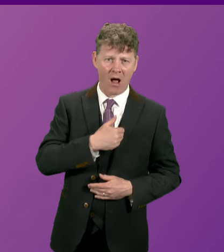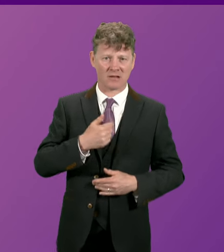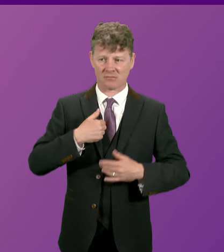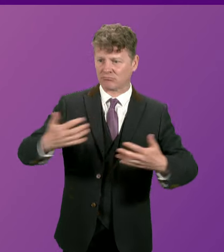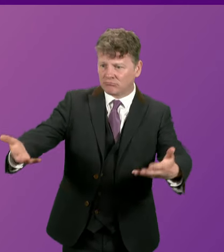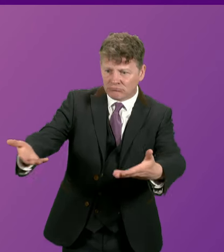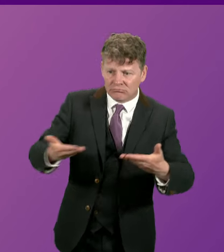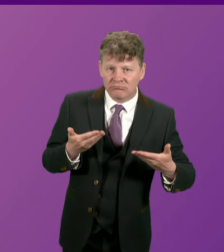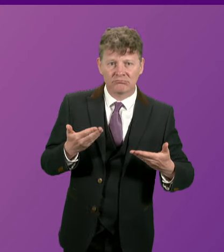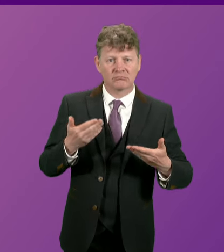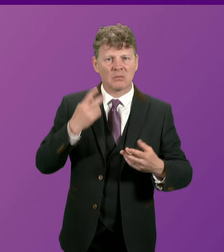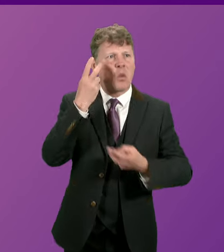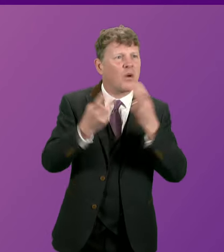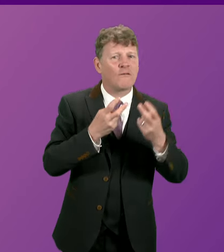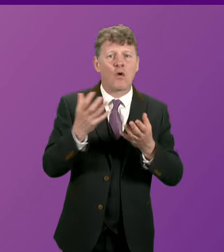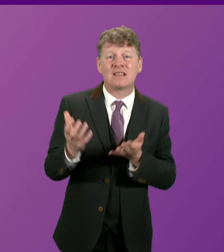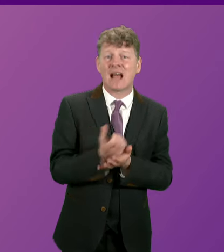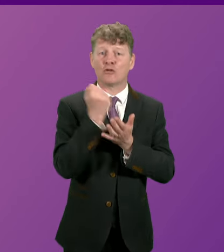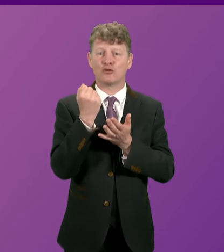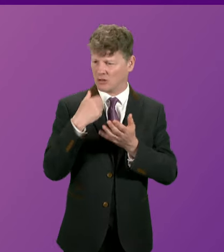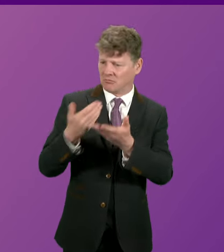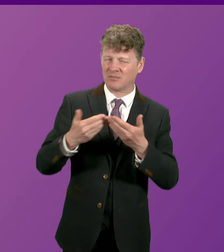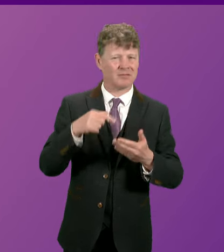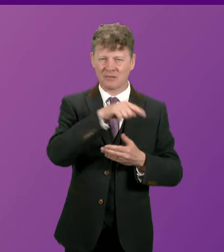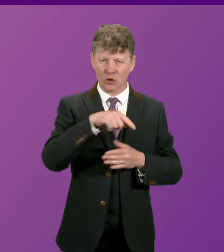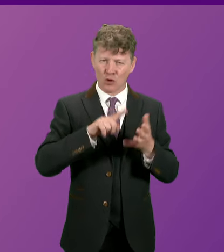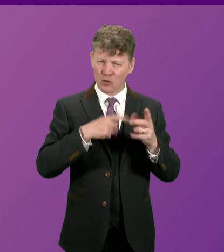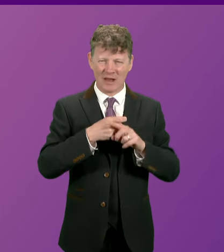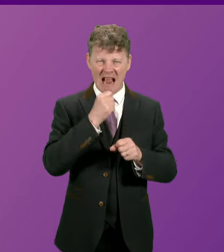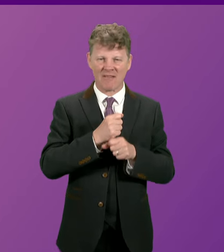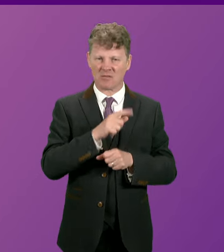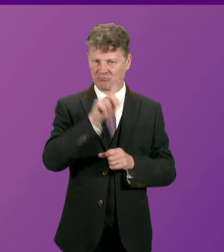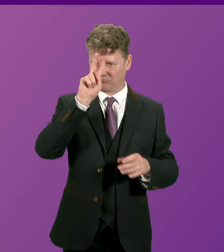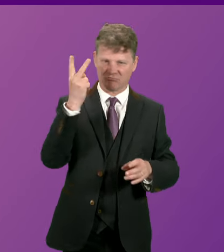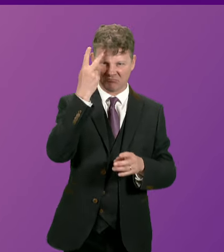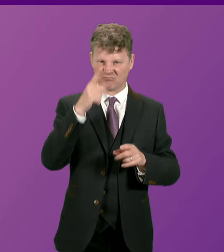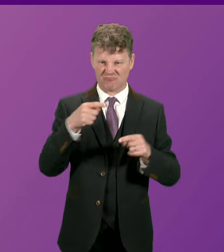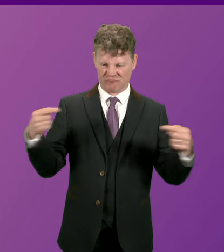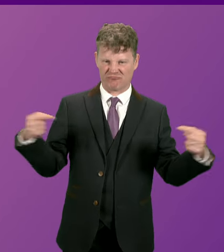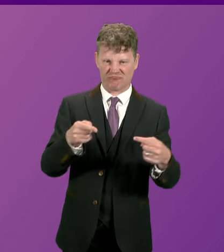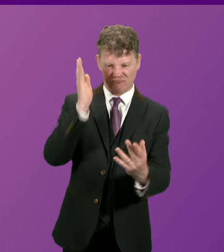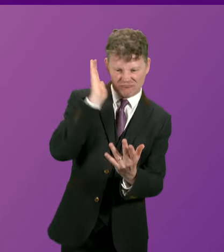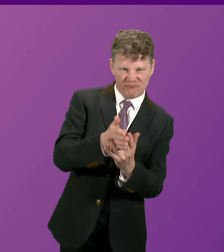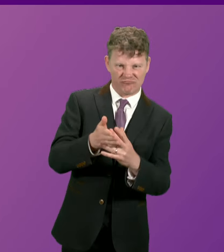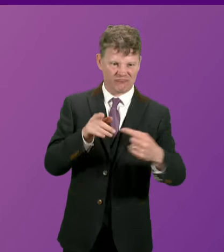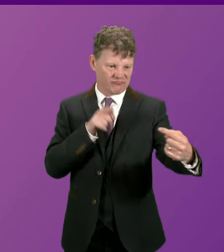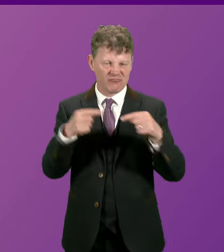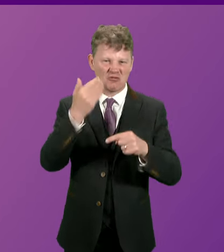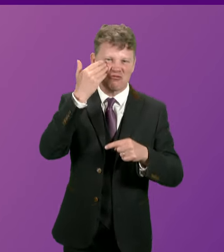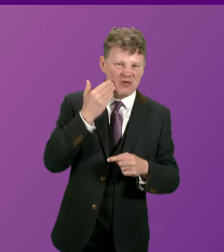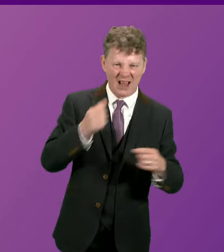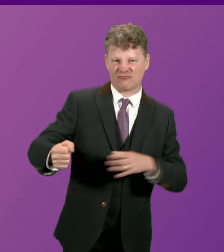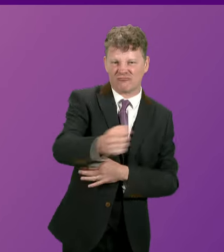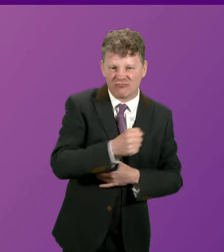sanctuary. Instead we have a UK government that wants to pit community against community person against person race against race